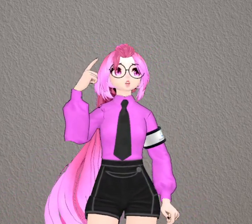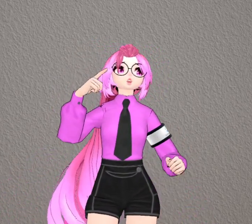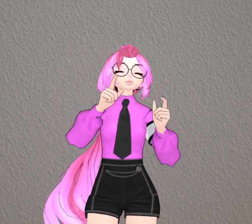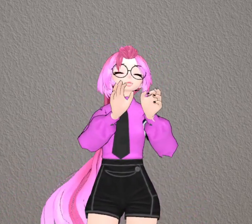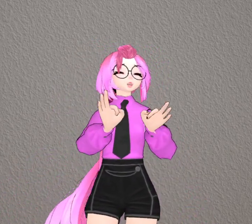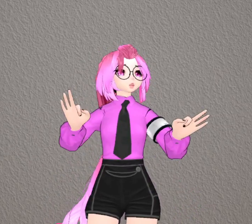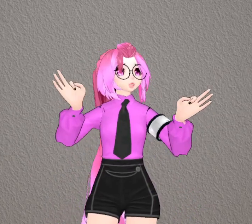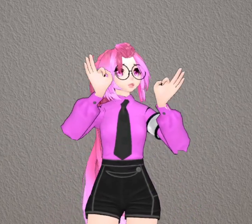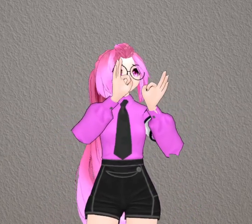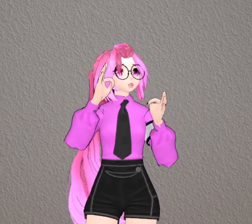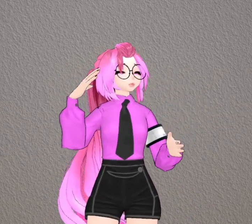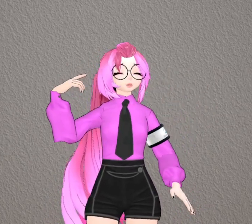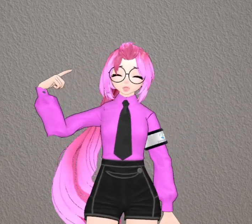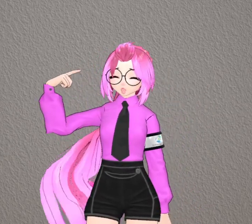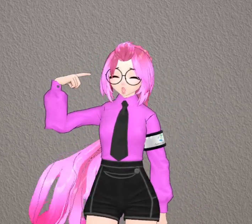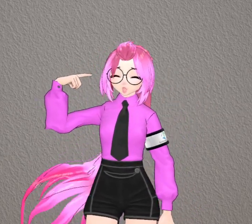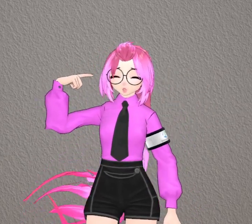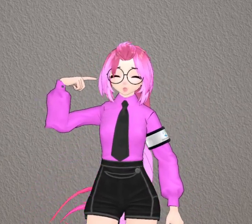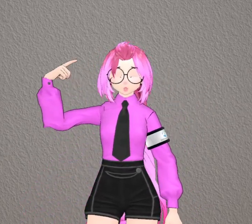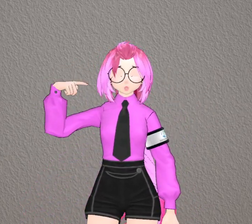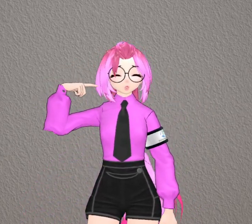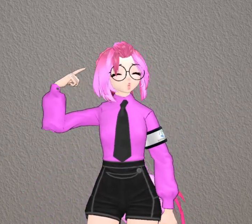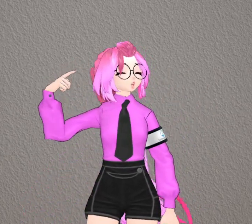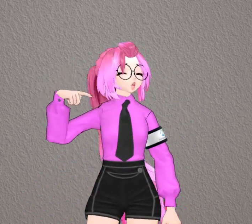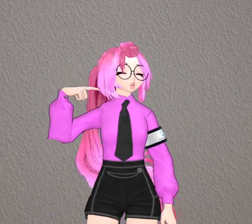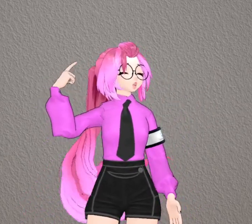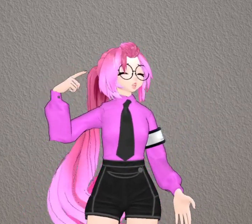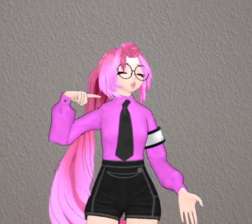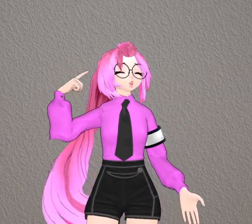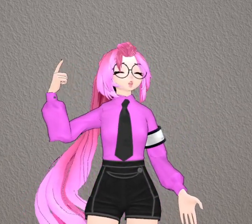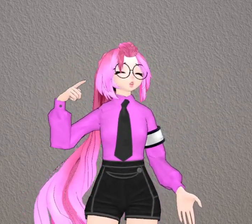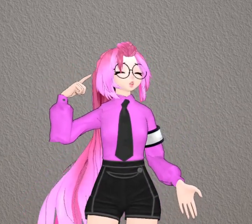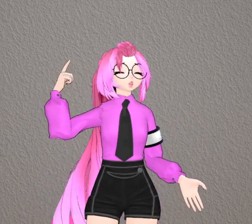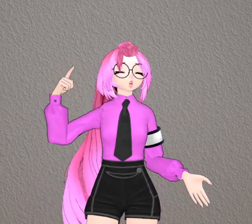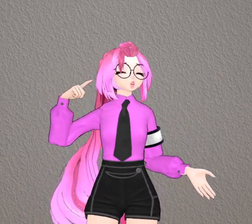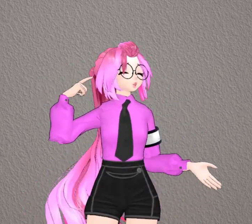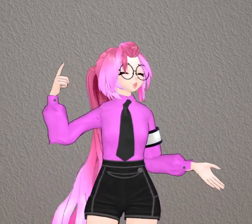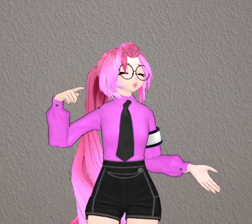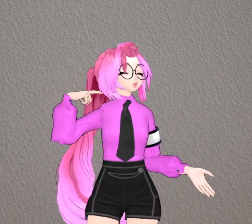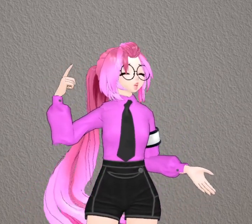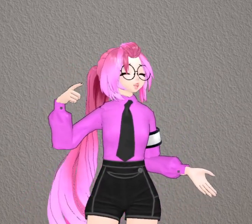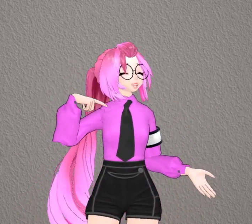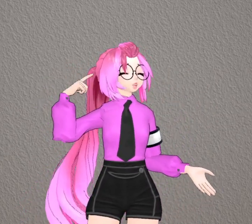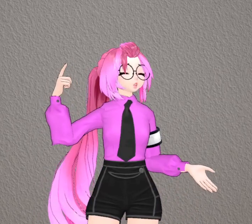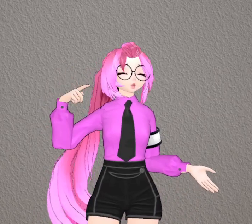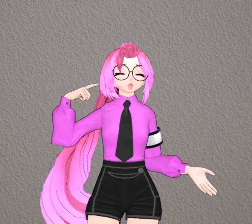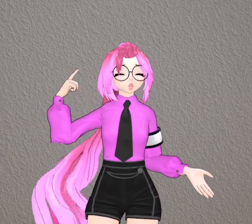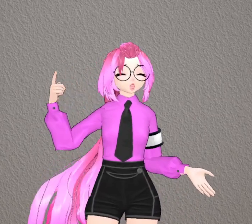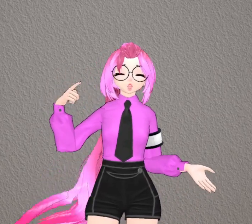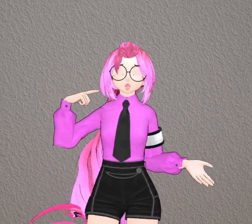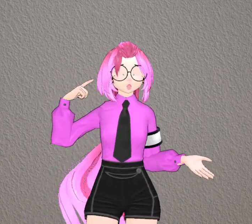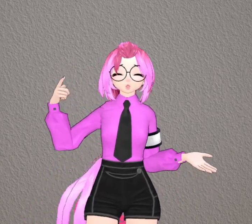this. Really important that you don't do it like this, because what does that mean? That means like you're crazy. You're